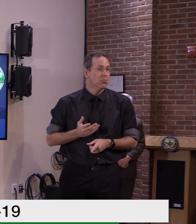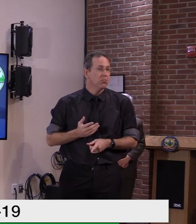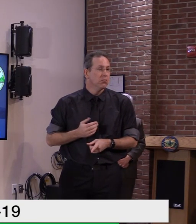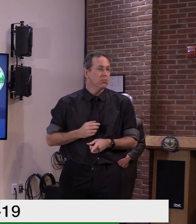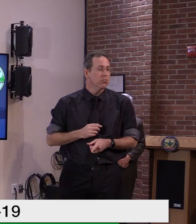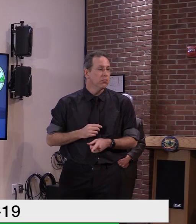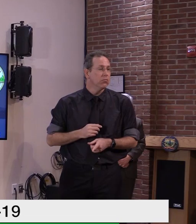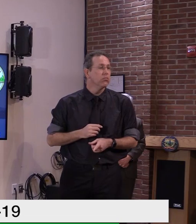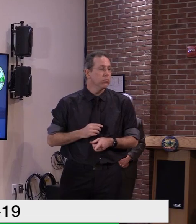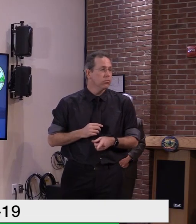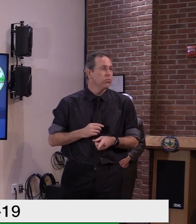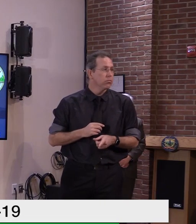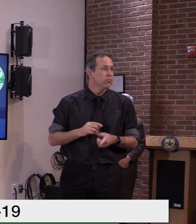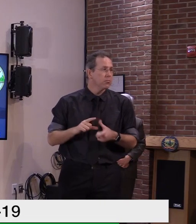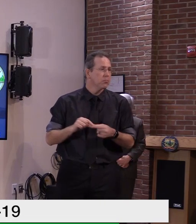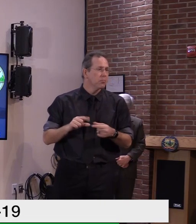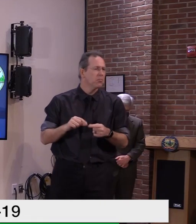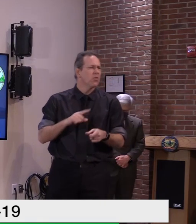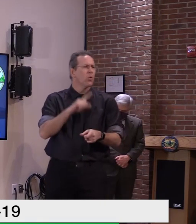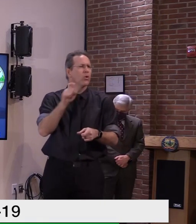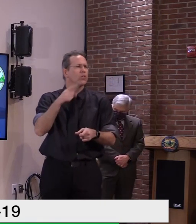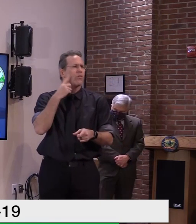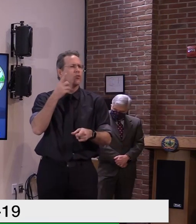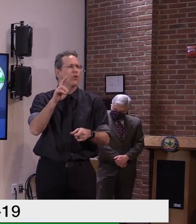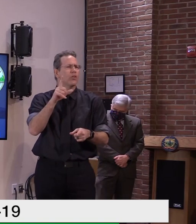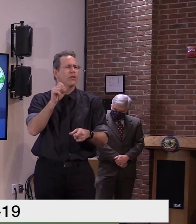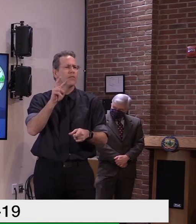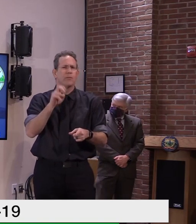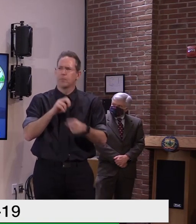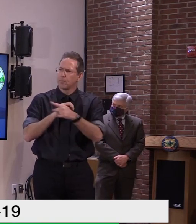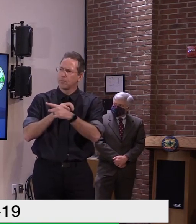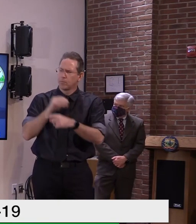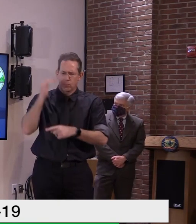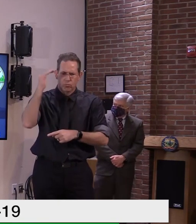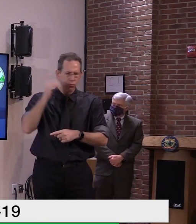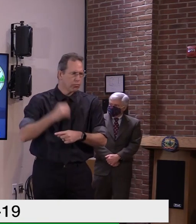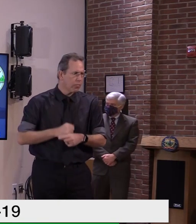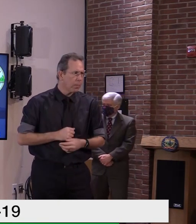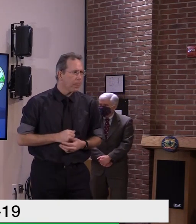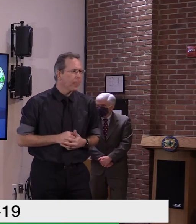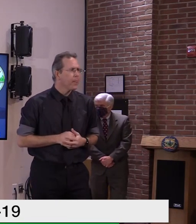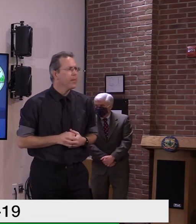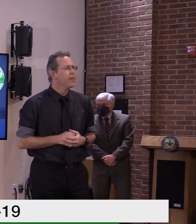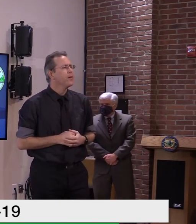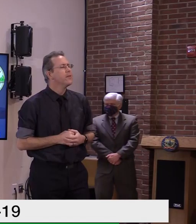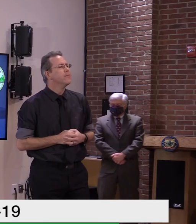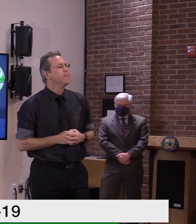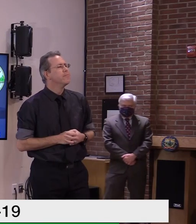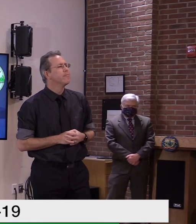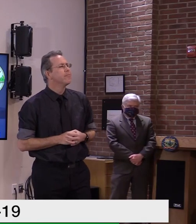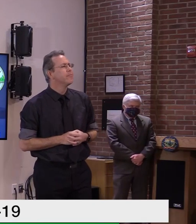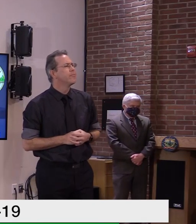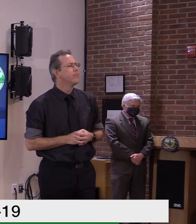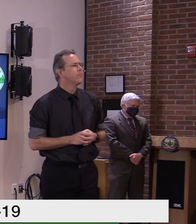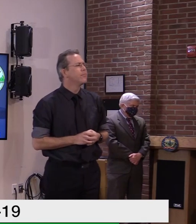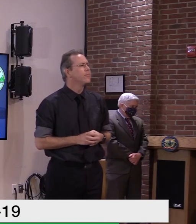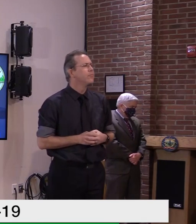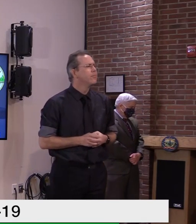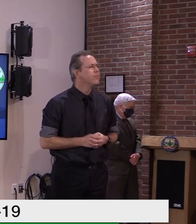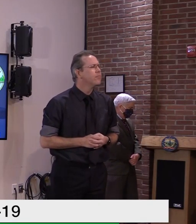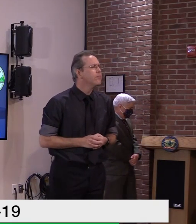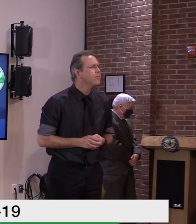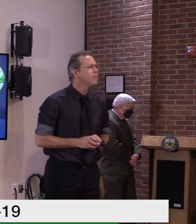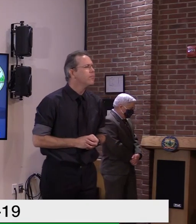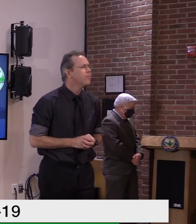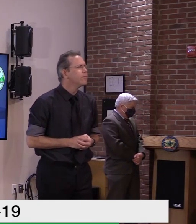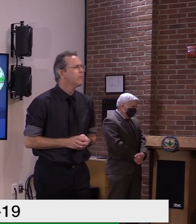Dr. Levine, I'm wondering if you've heard much about this new variant of the coronavirus that's allegedly coming from the UK and has